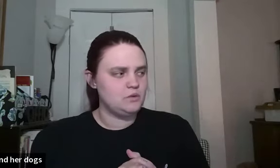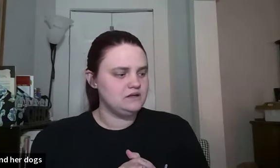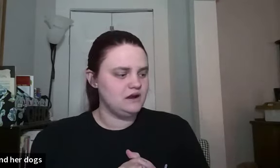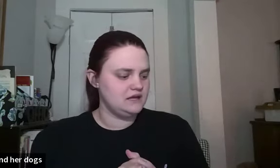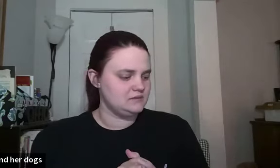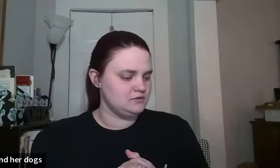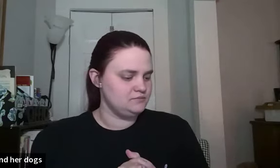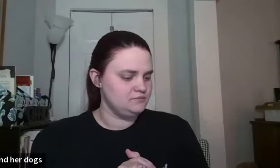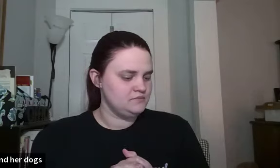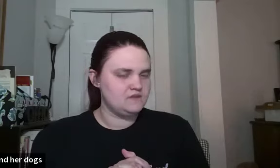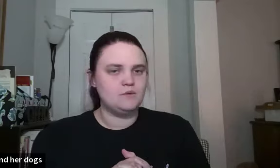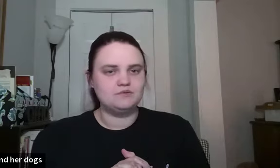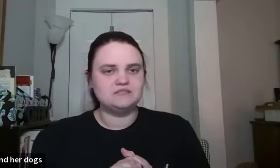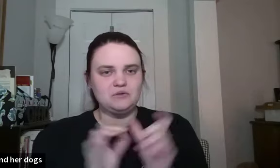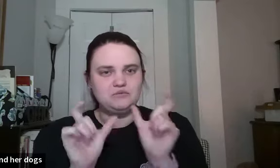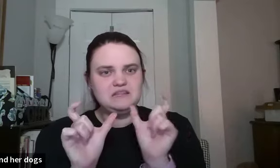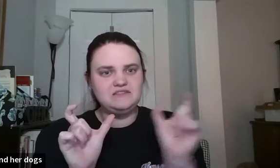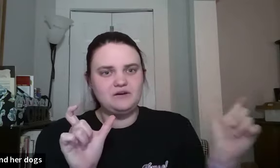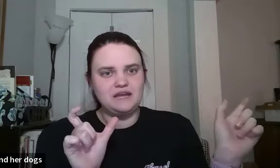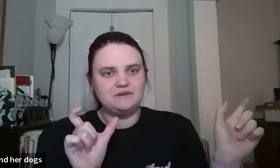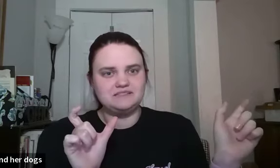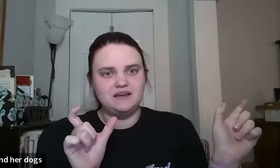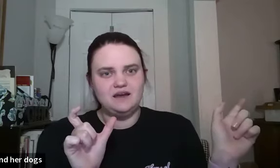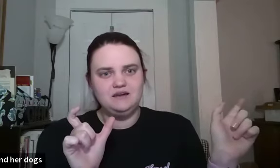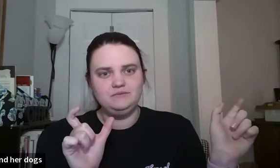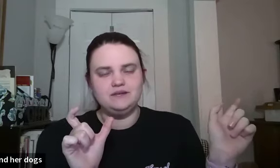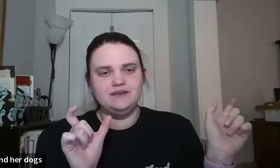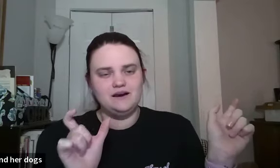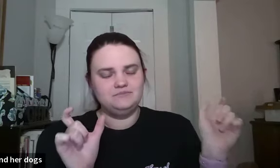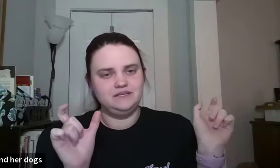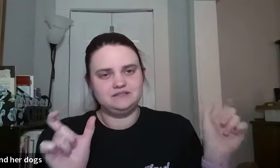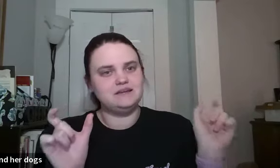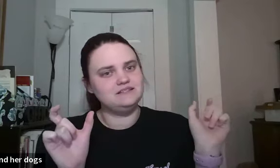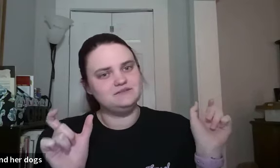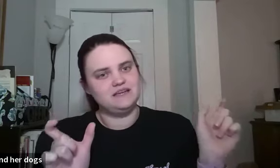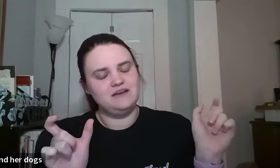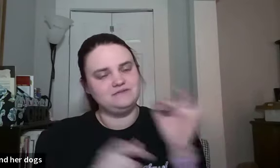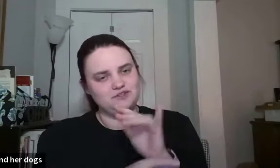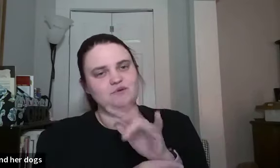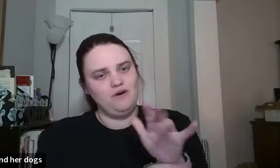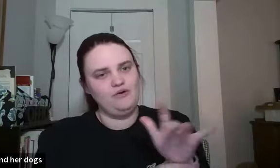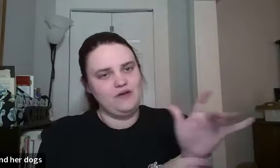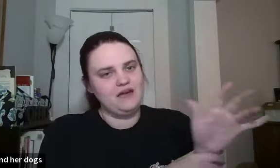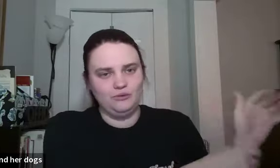one kind of animal that I remember was like a really long name. And I was like, I would not be excited. So I have to fingerspell all of that whole